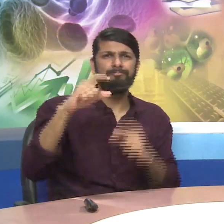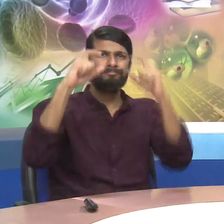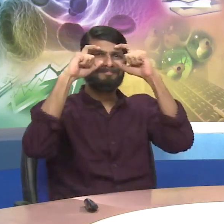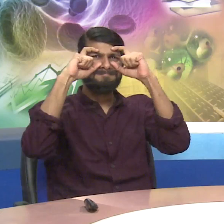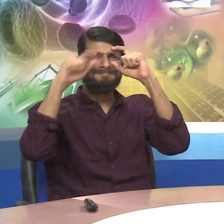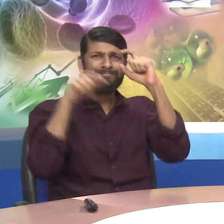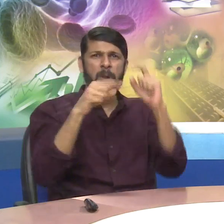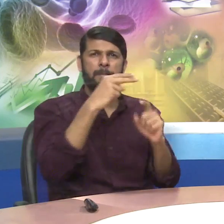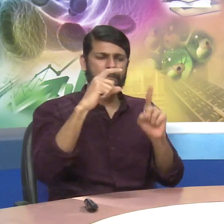of the Constitution.